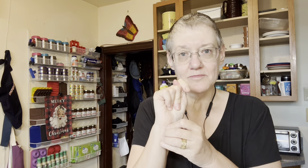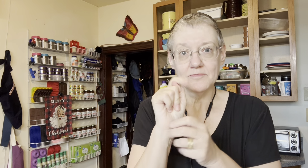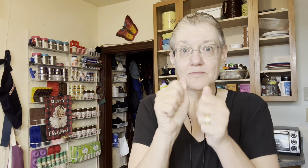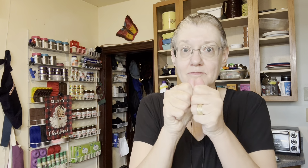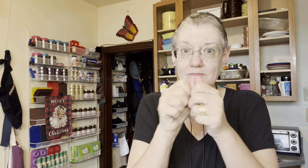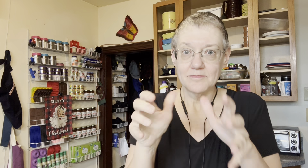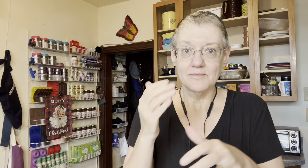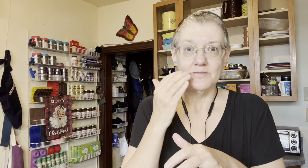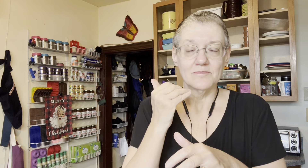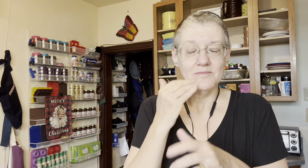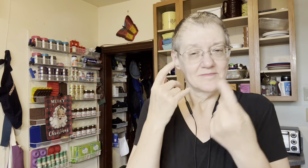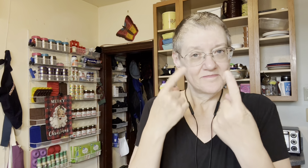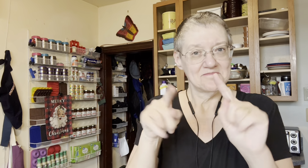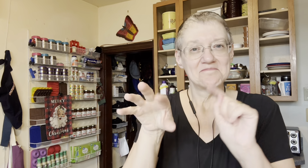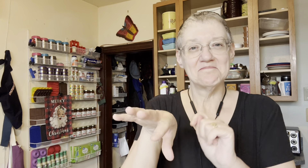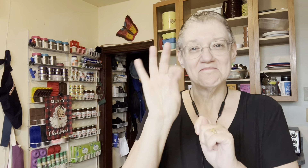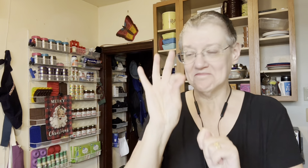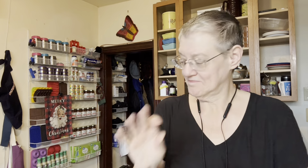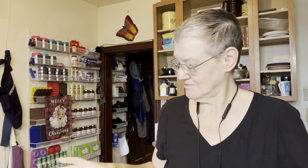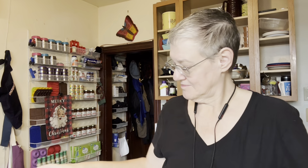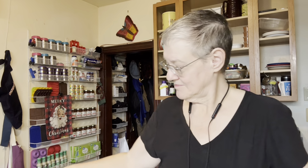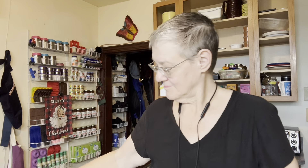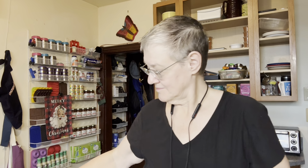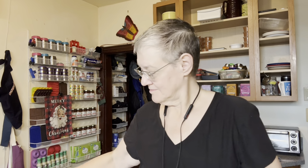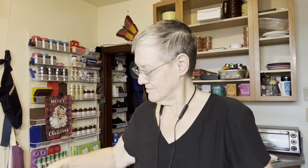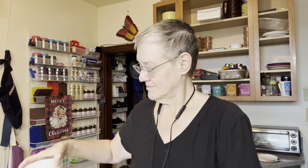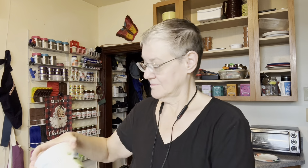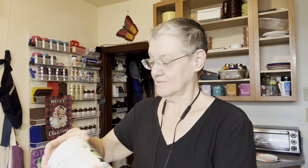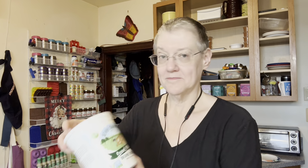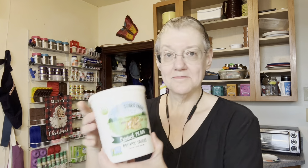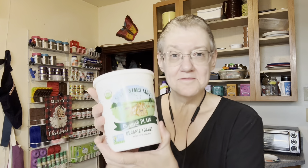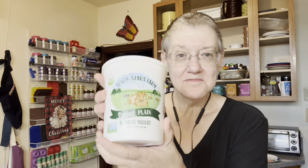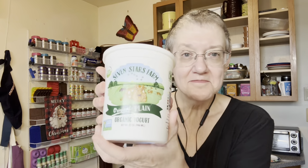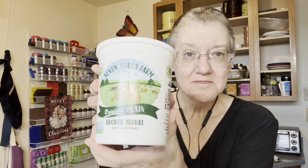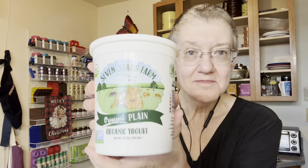sugar. And finally, here's what I found.